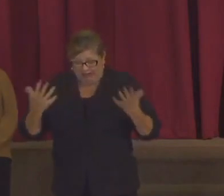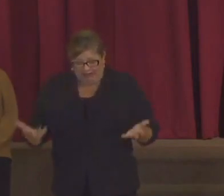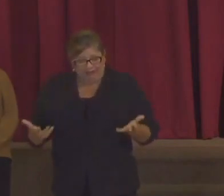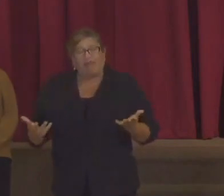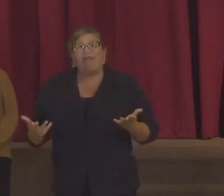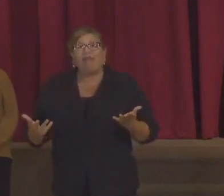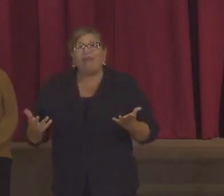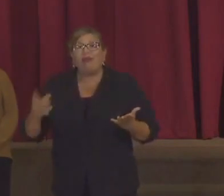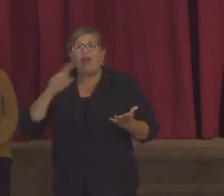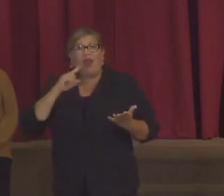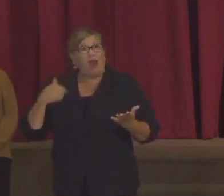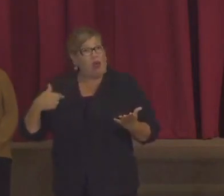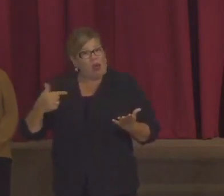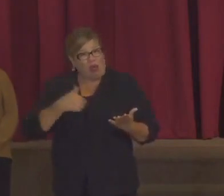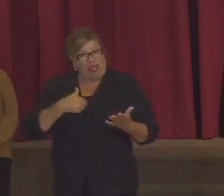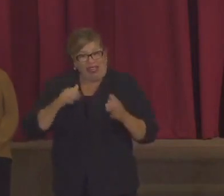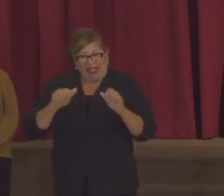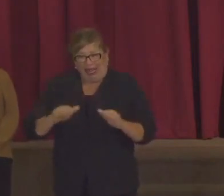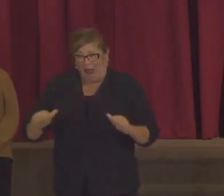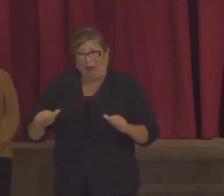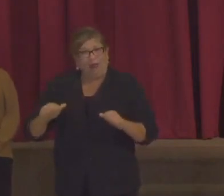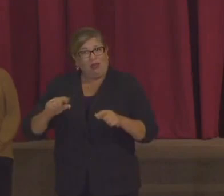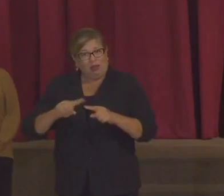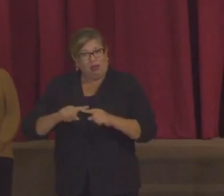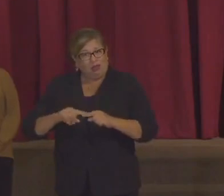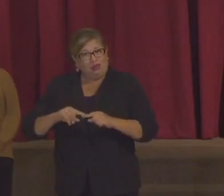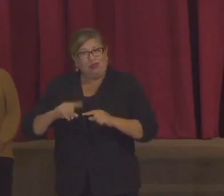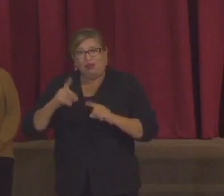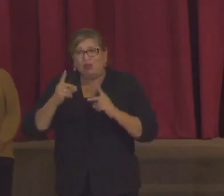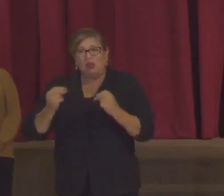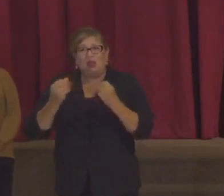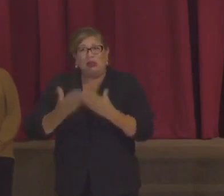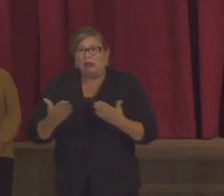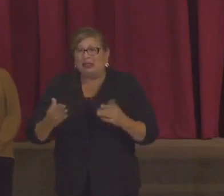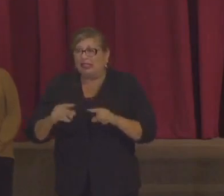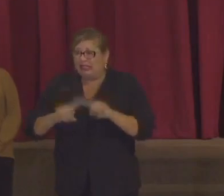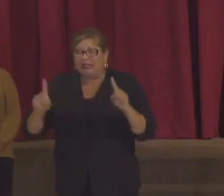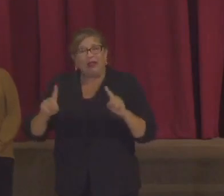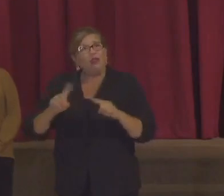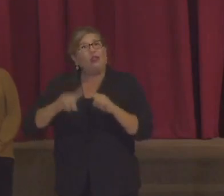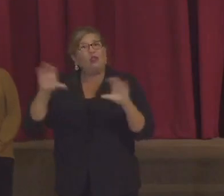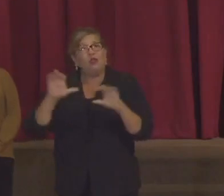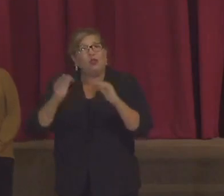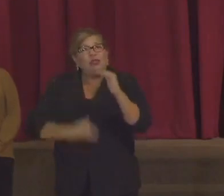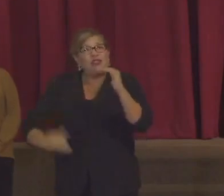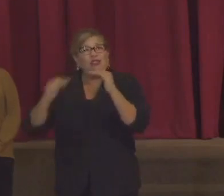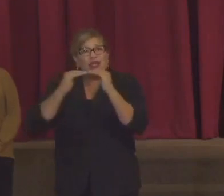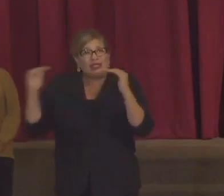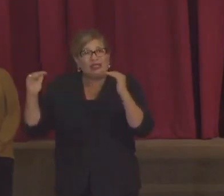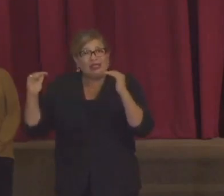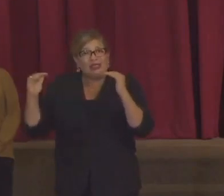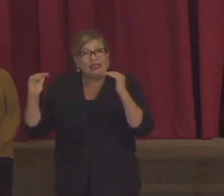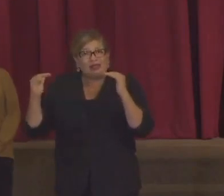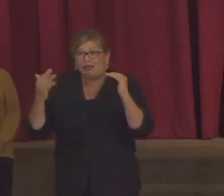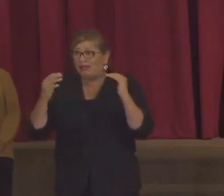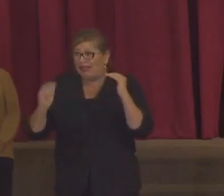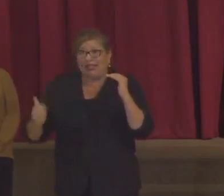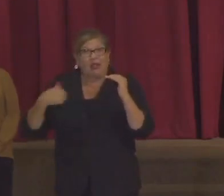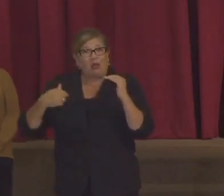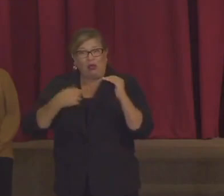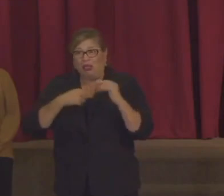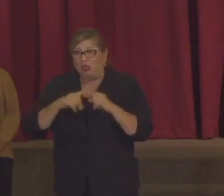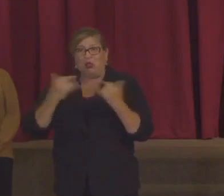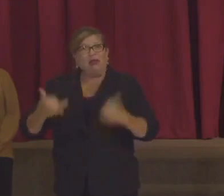capable of not just meeting this moment, but capable of doing justice to the moments in front of